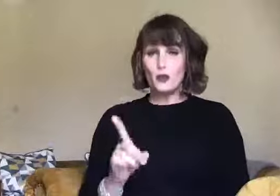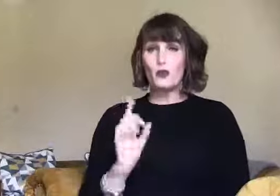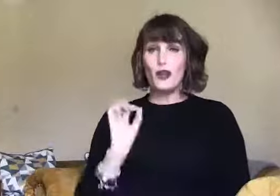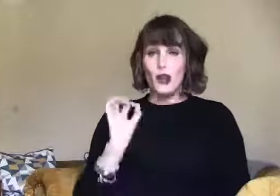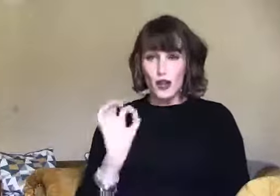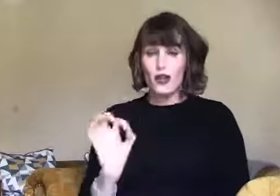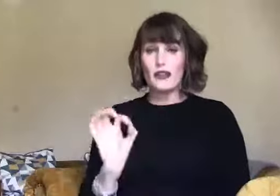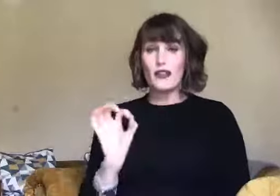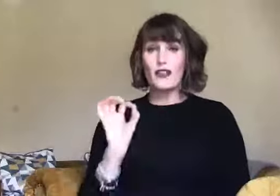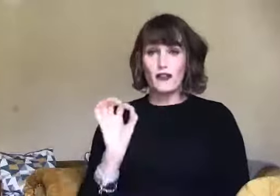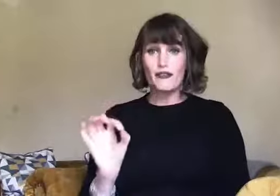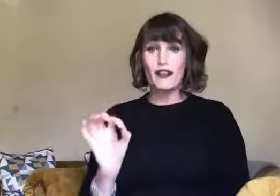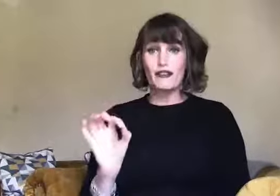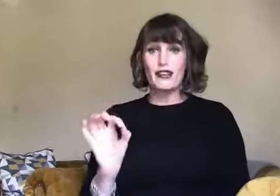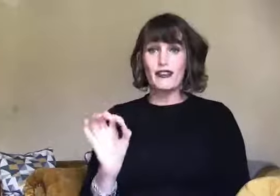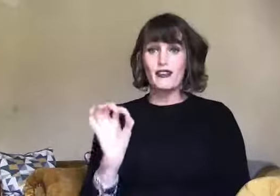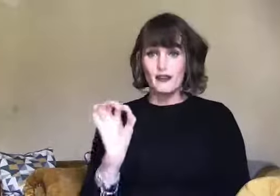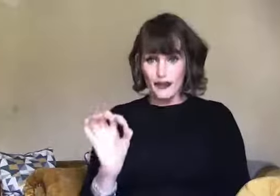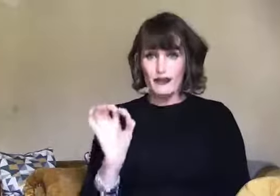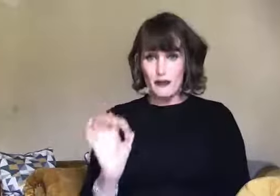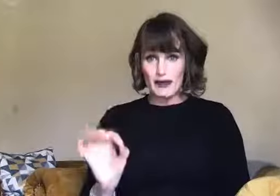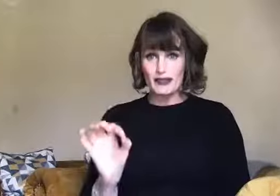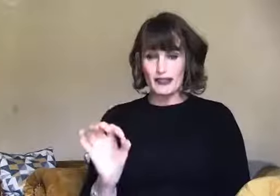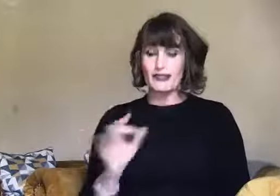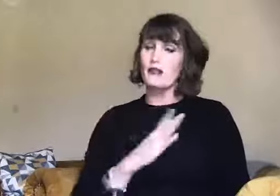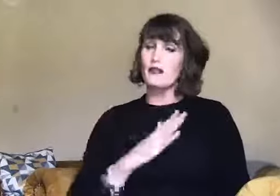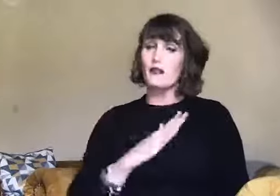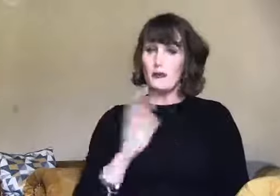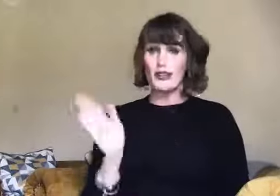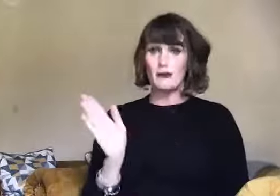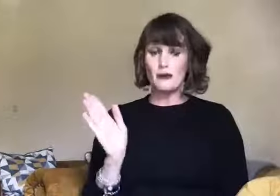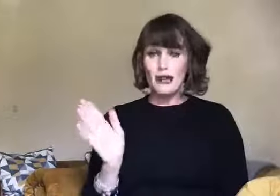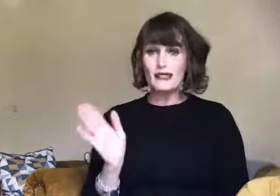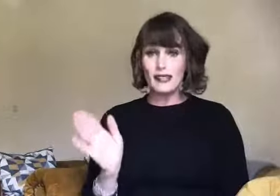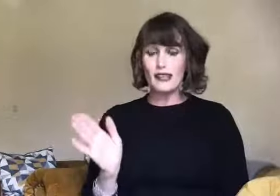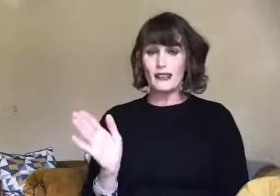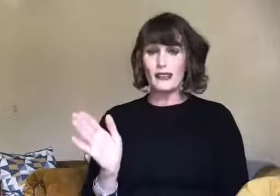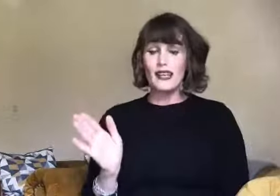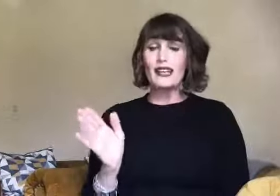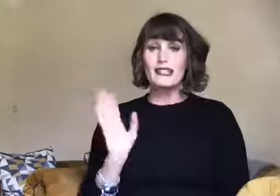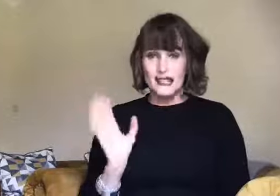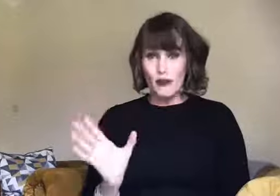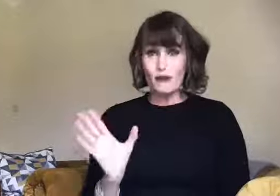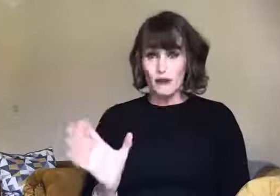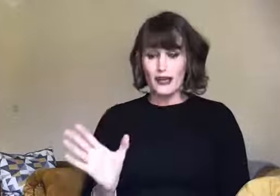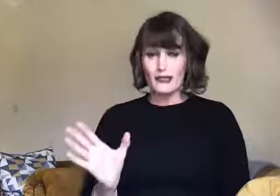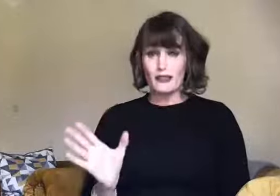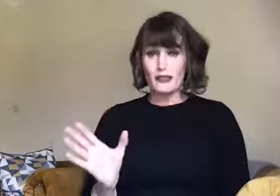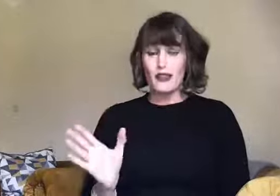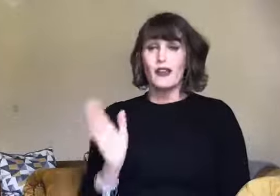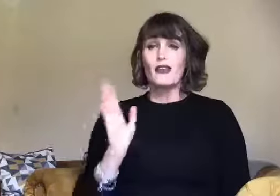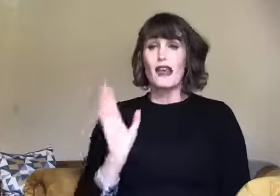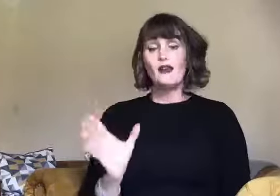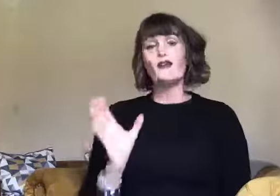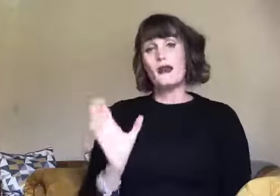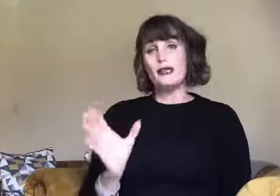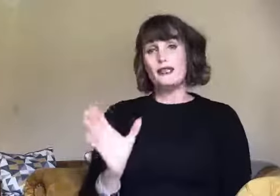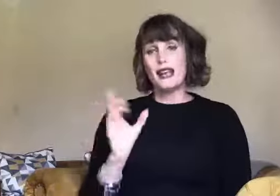all learn the very, very basics. Now, for me, the basic is the alphabet. the alphabet